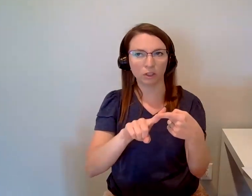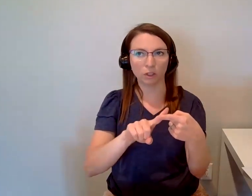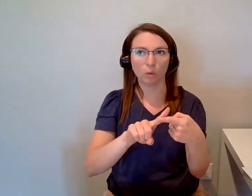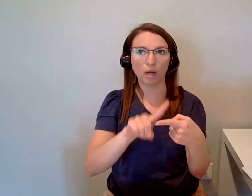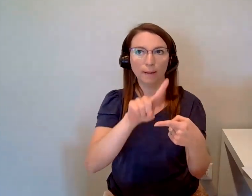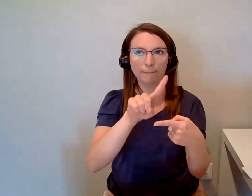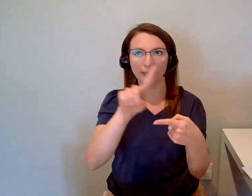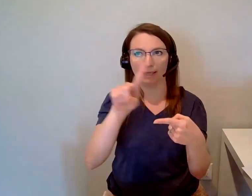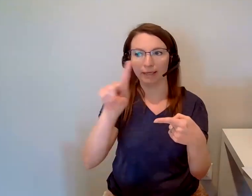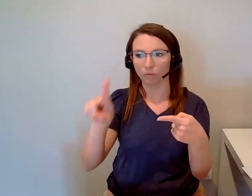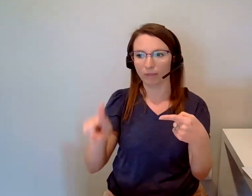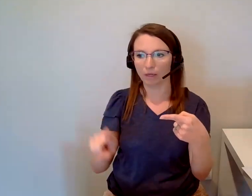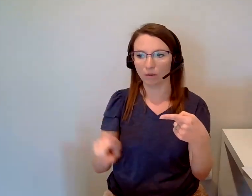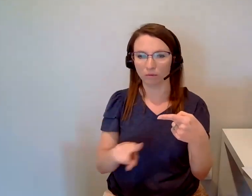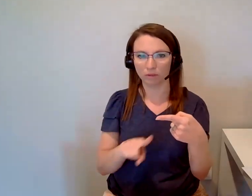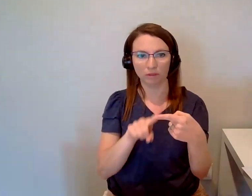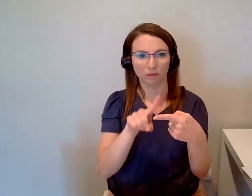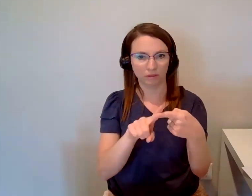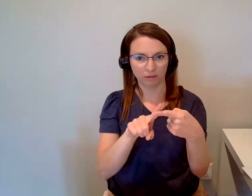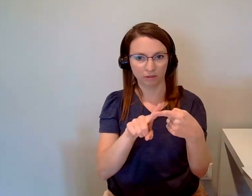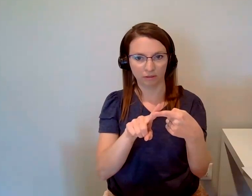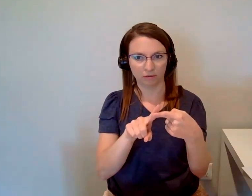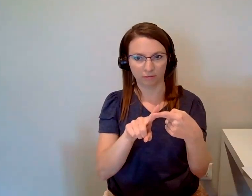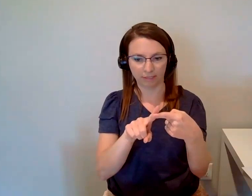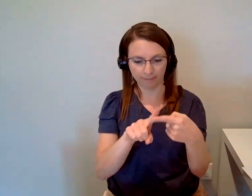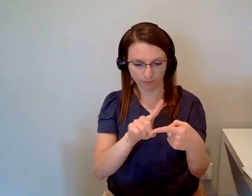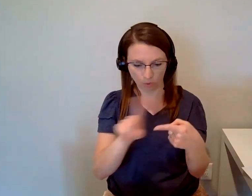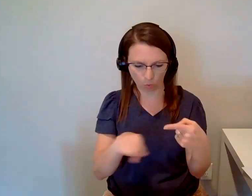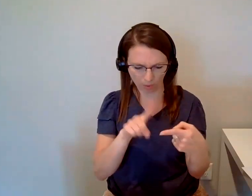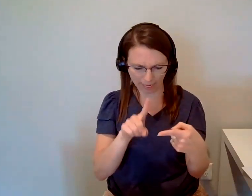go up and around. Okay. When?